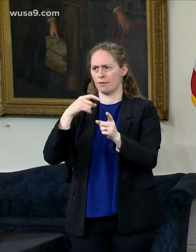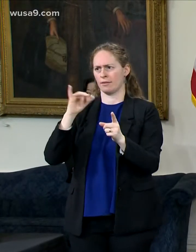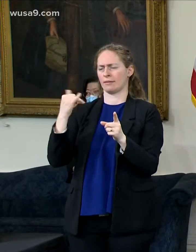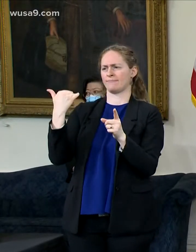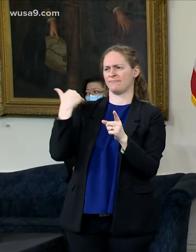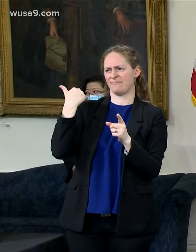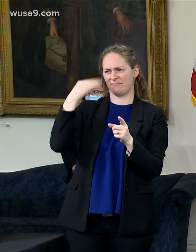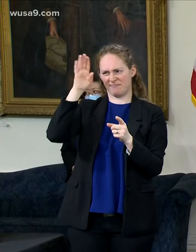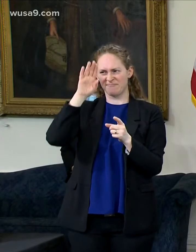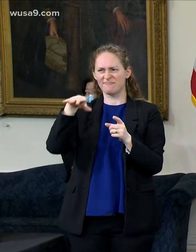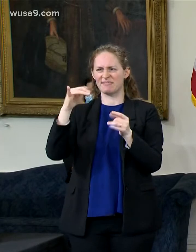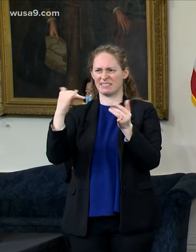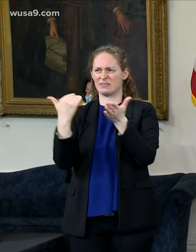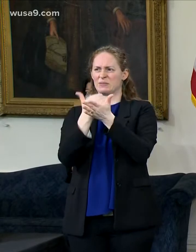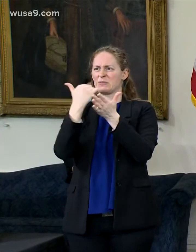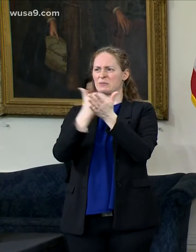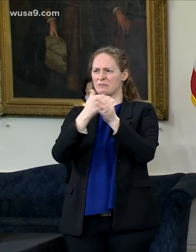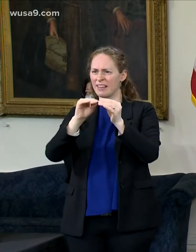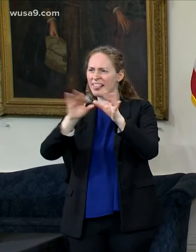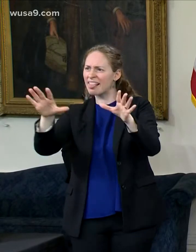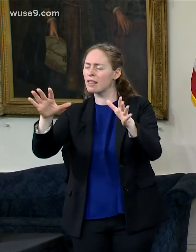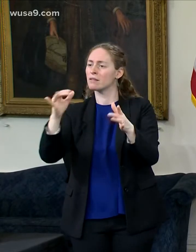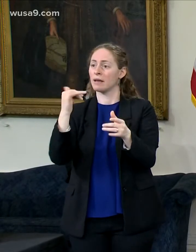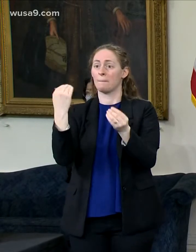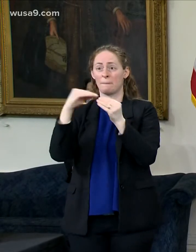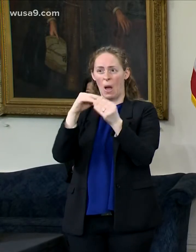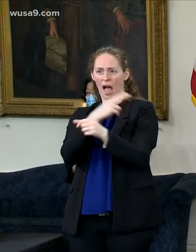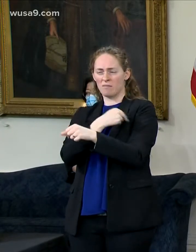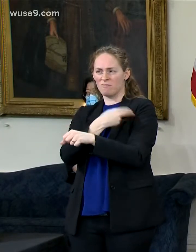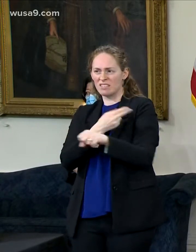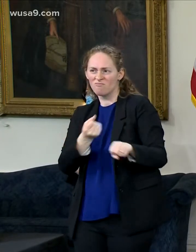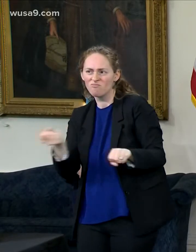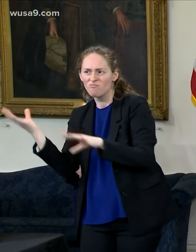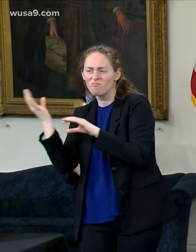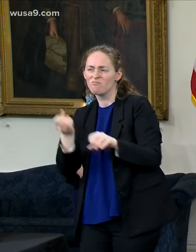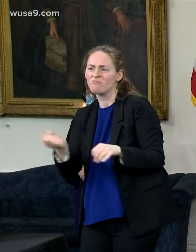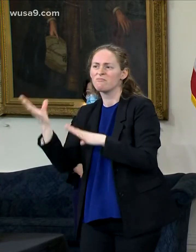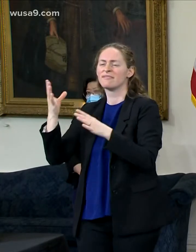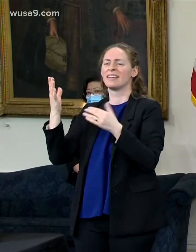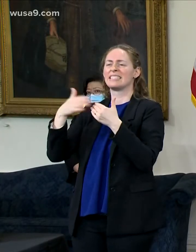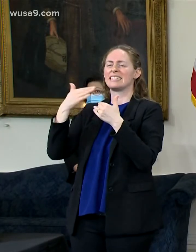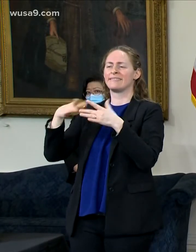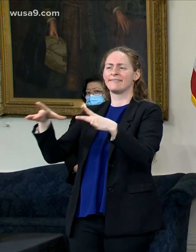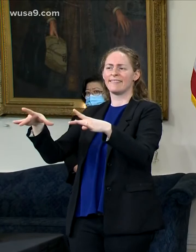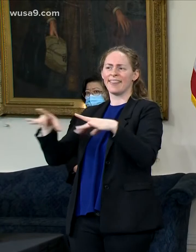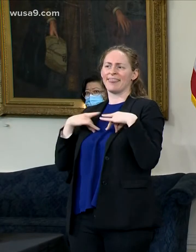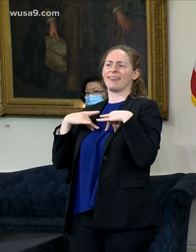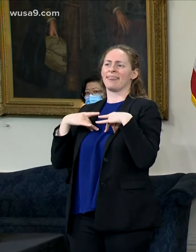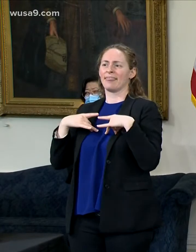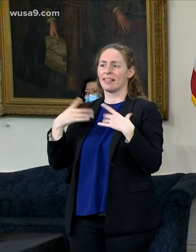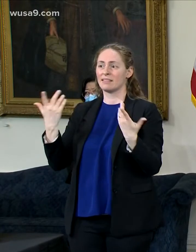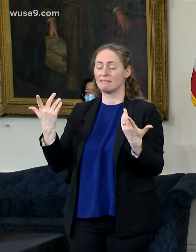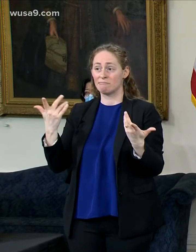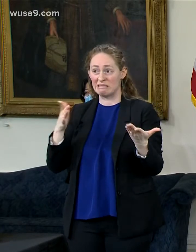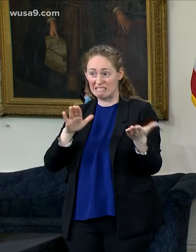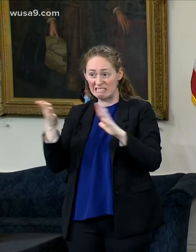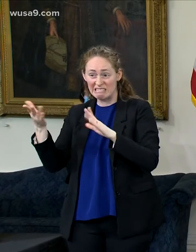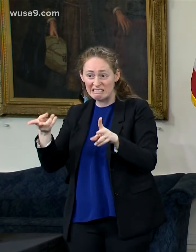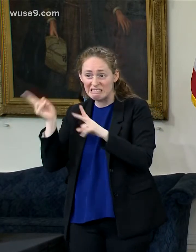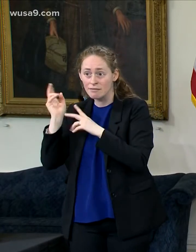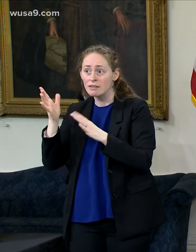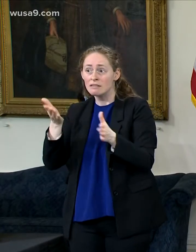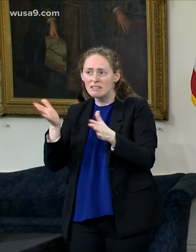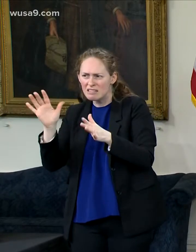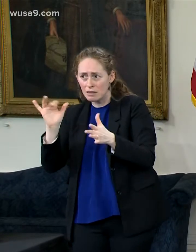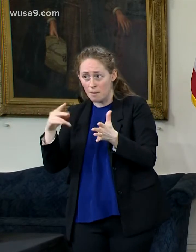Hospitalization substantial today. Is that the variance? Is that what is going on right now?